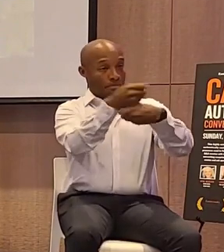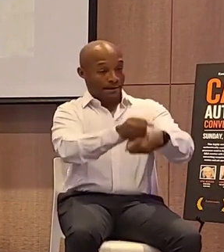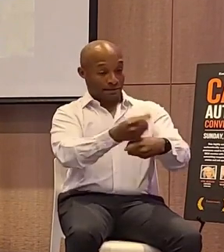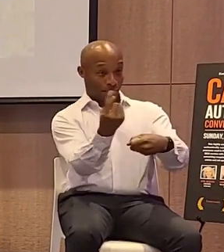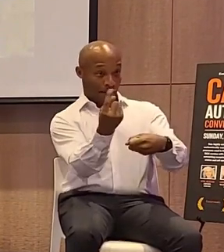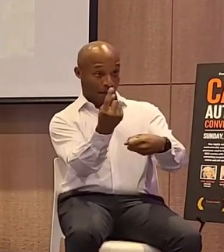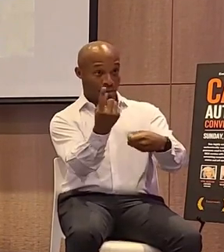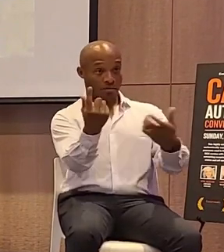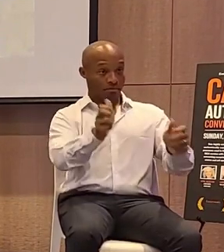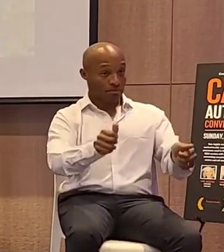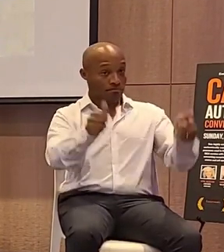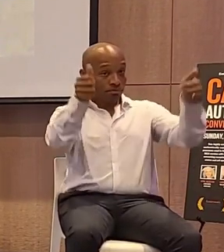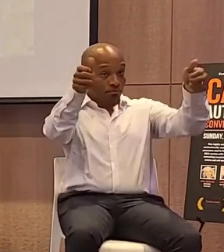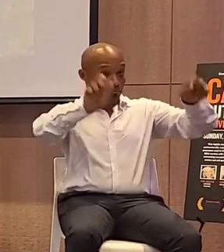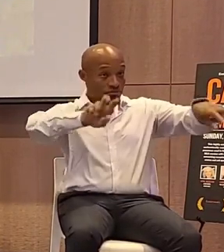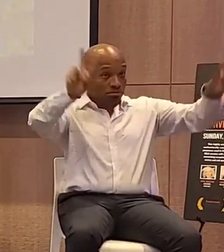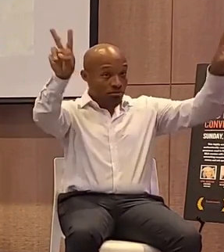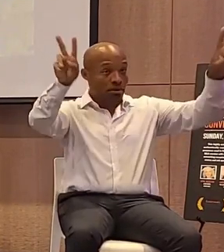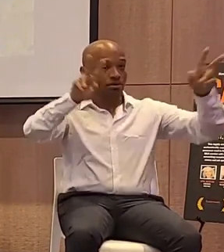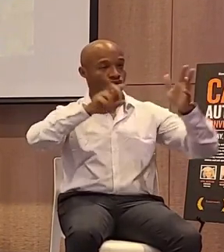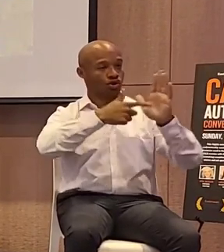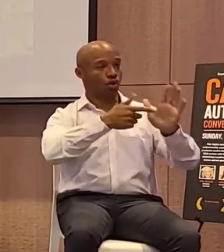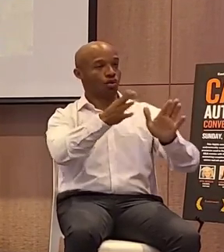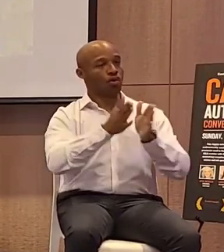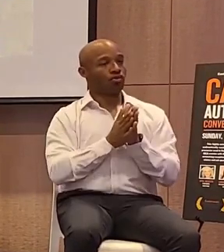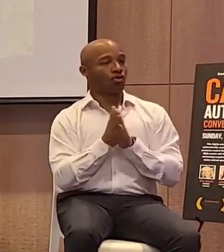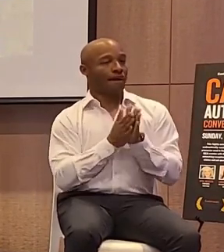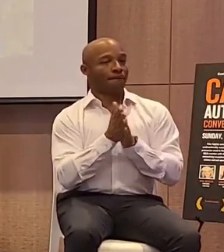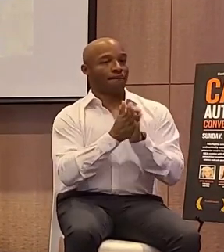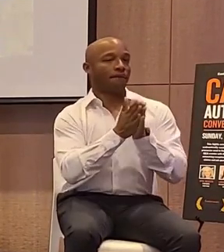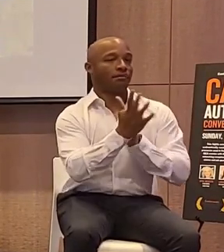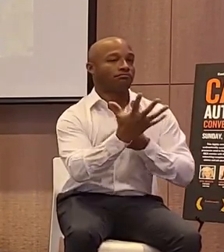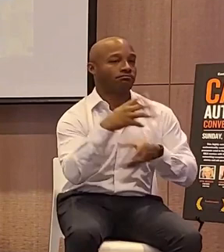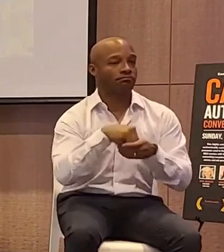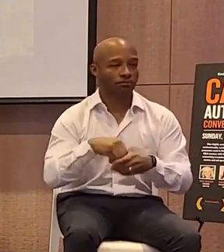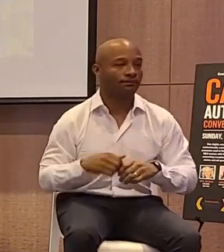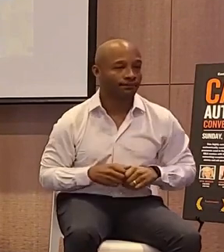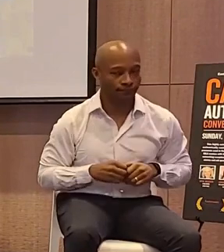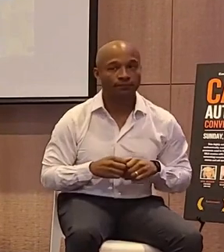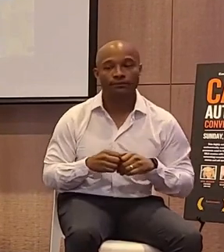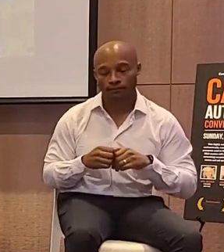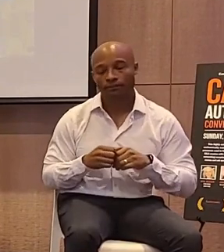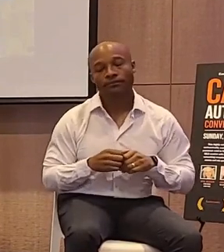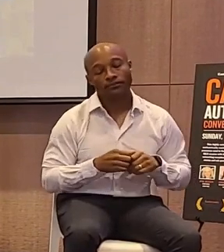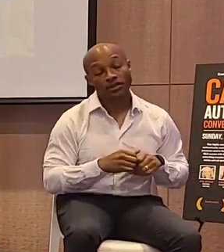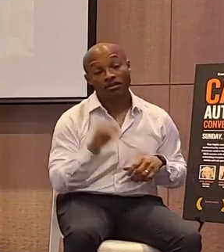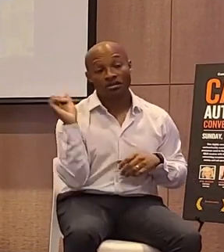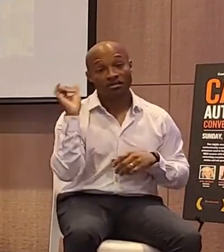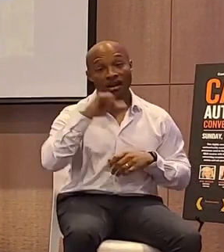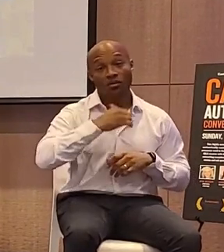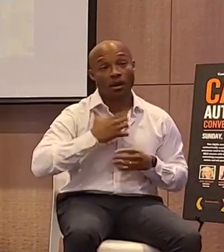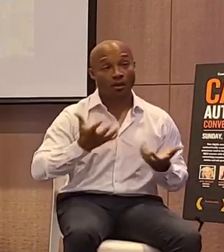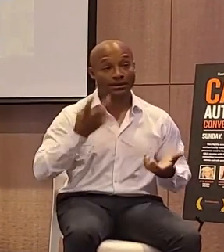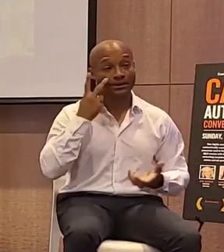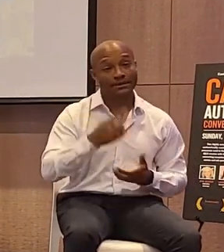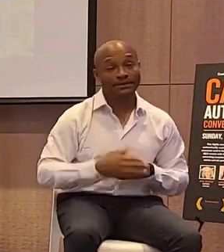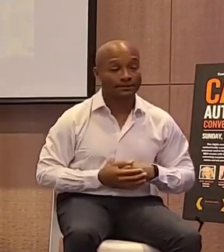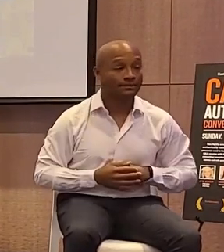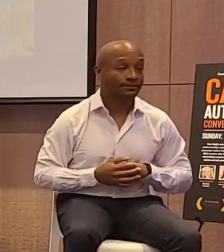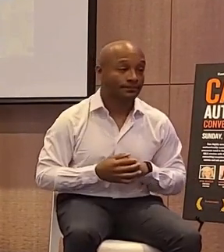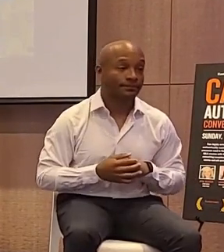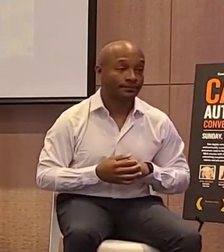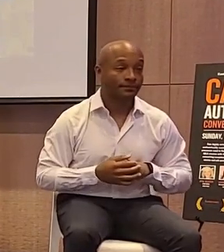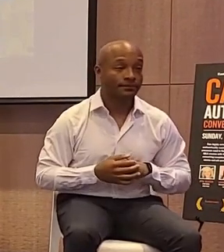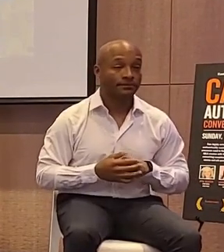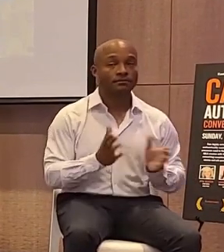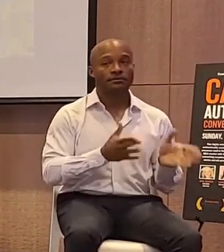out there, that shows your drive to participate. So that's what I want, you know.